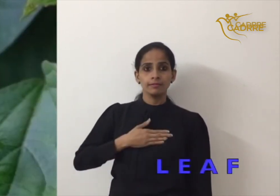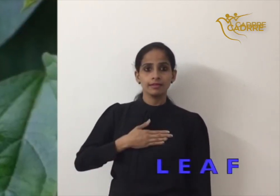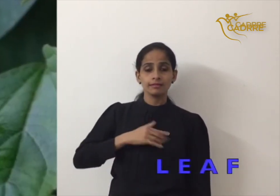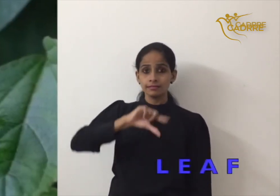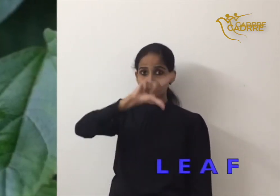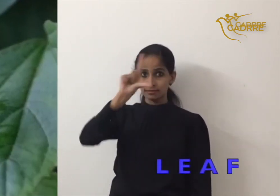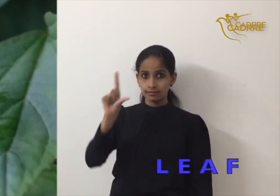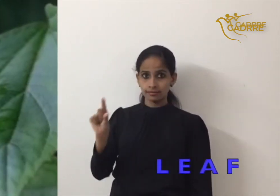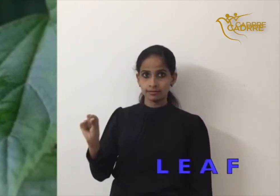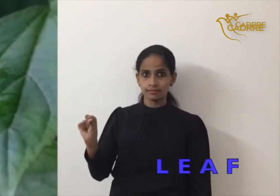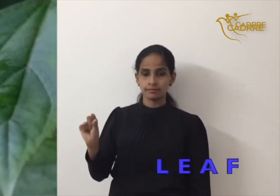leaf,